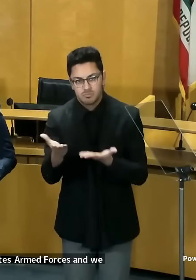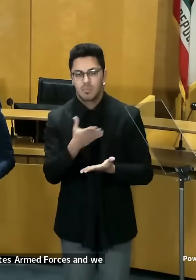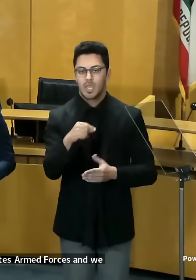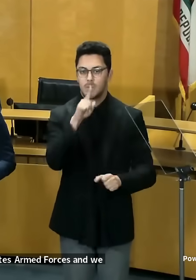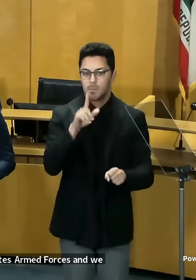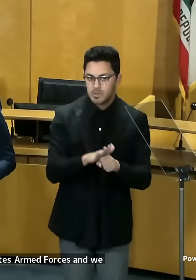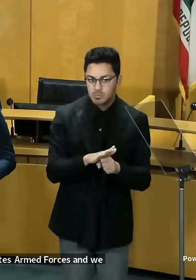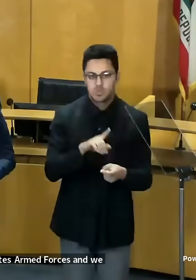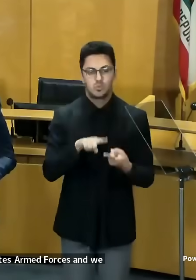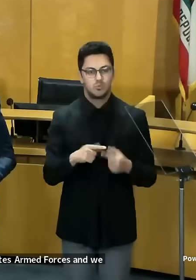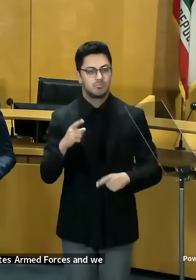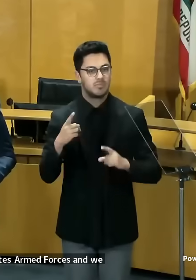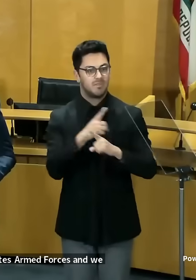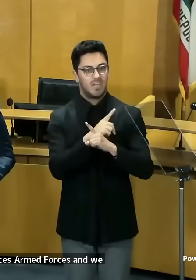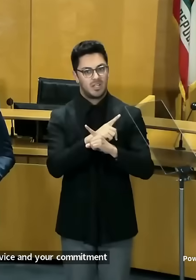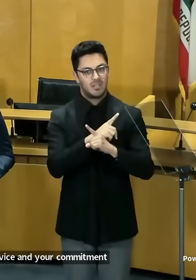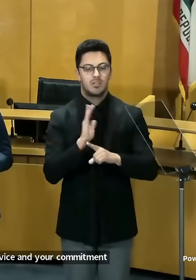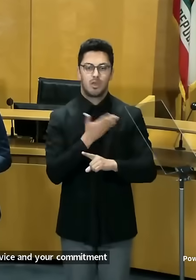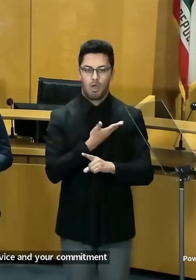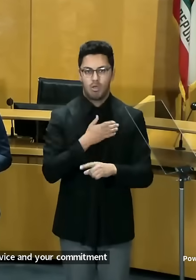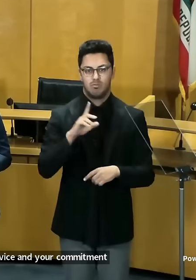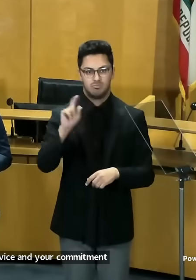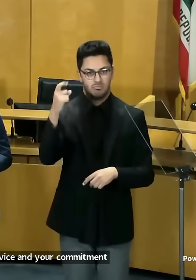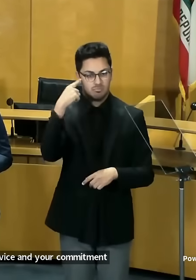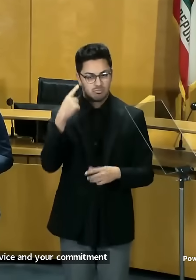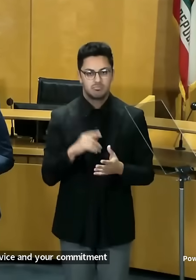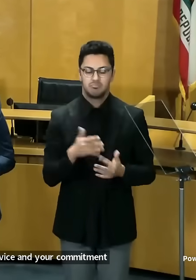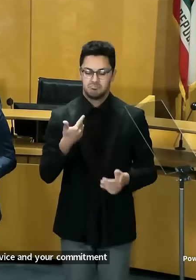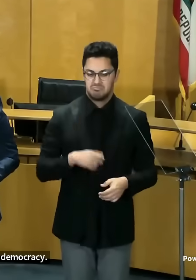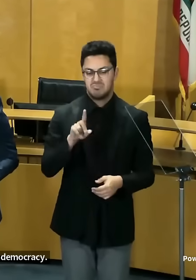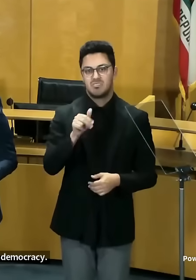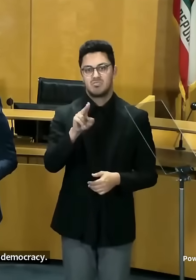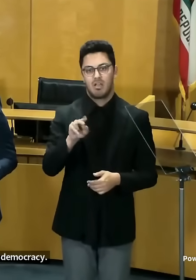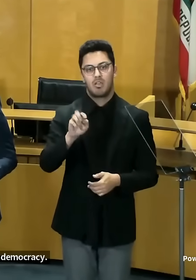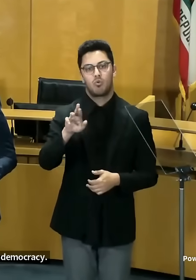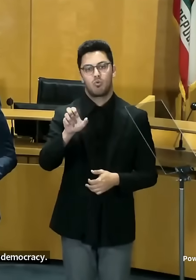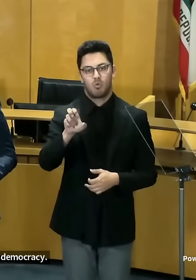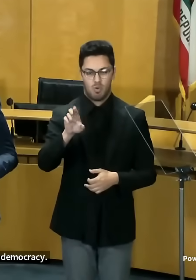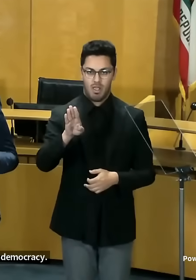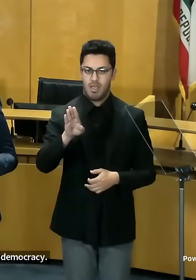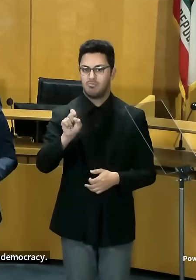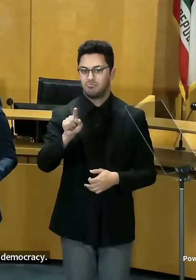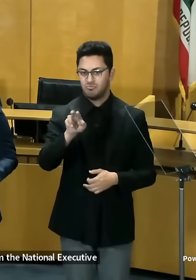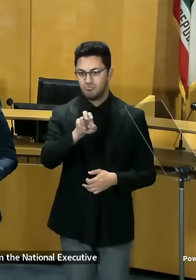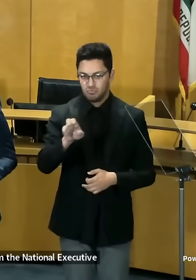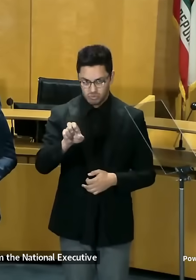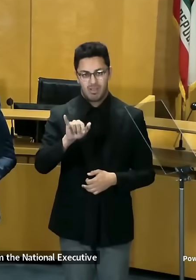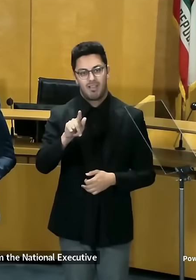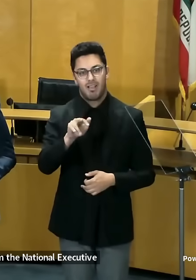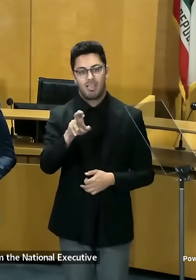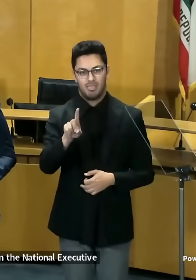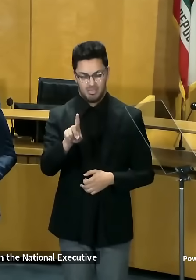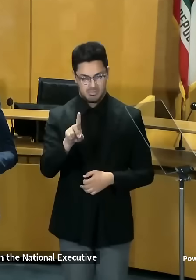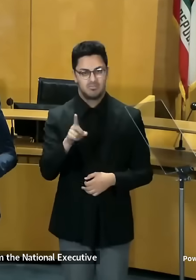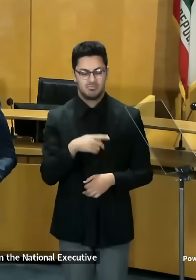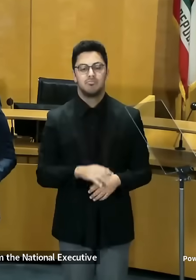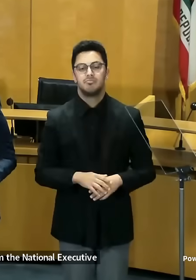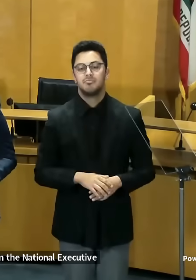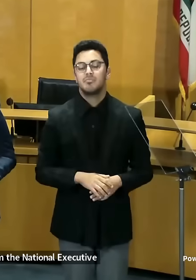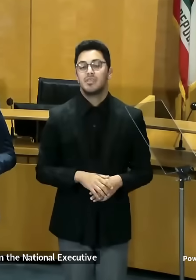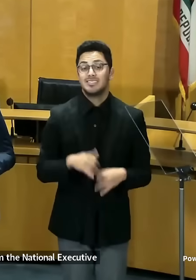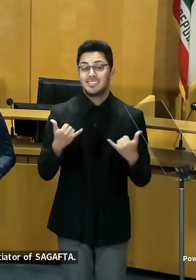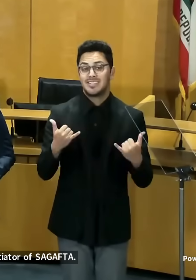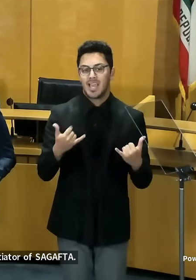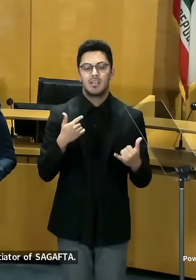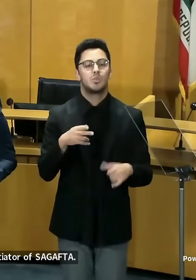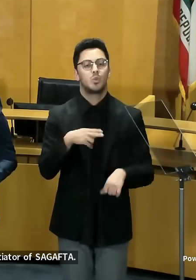your commitment to defending our democracy. I'm Duncan Crabtree-Ireland. I'm the National Executive Director and Chief Negotiator of SAG-AFTRA. Today,